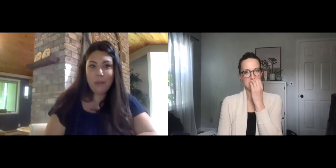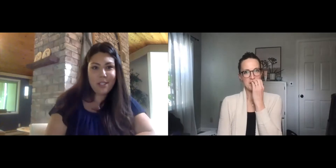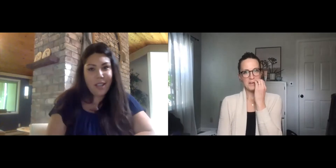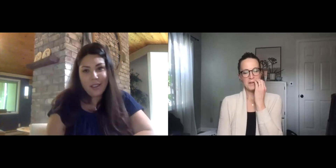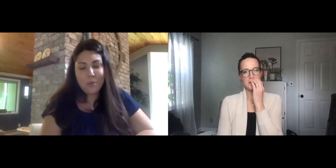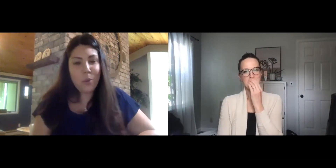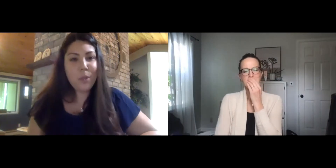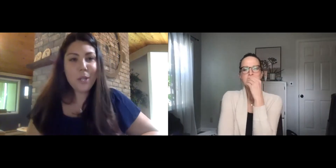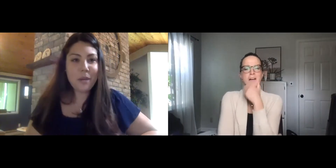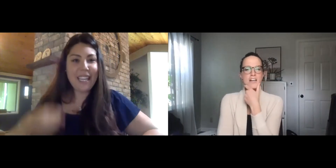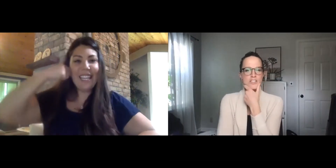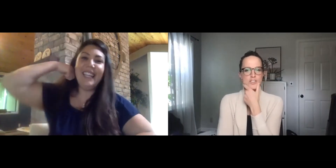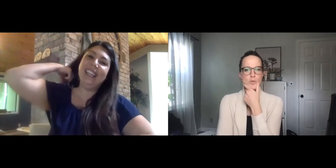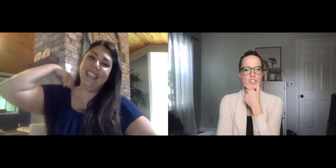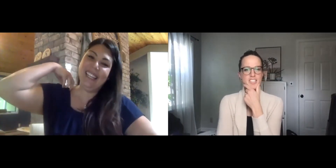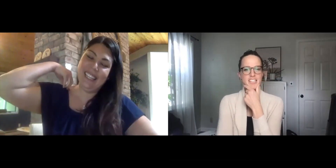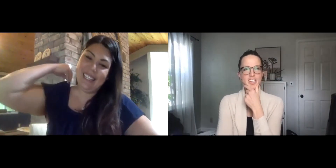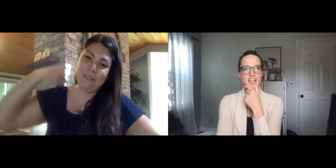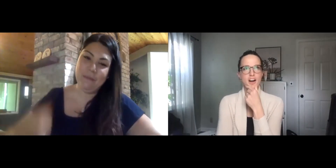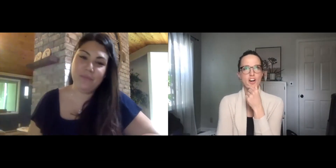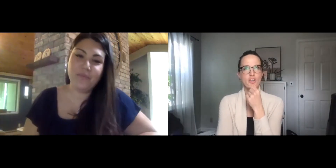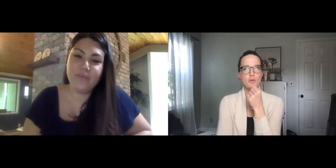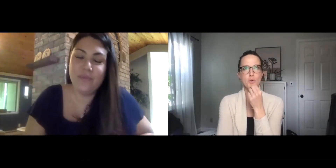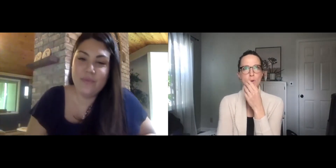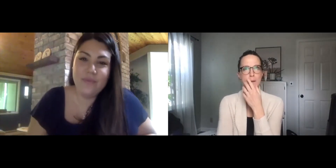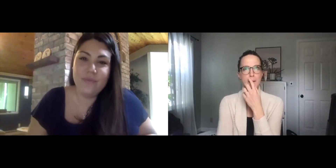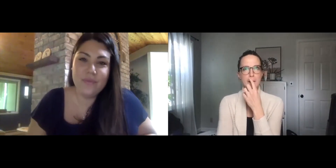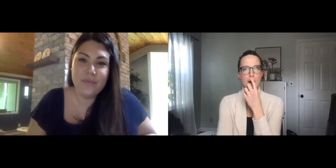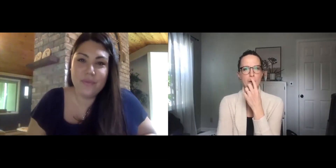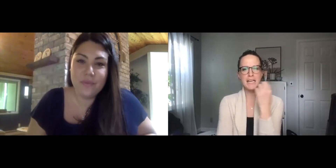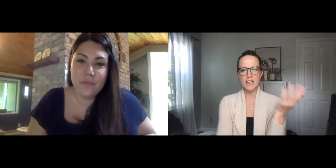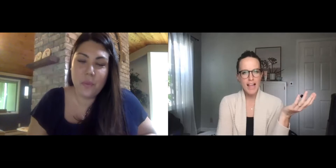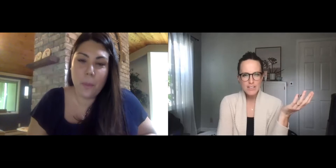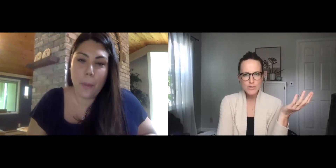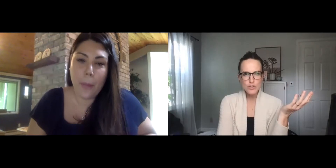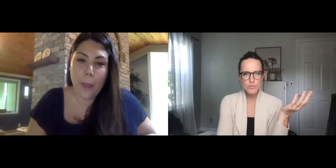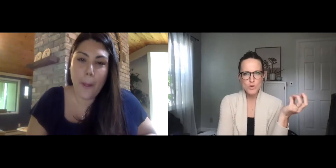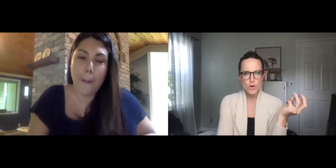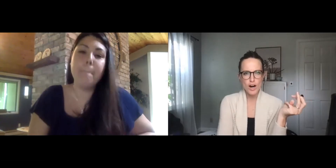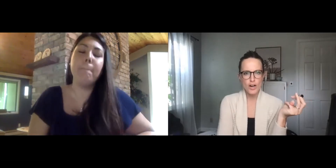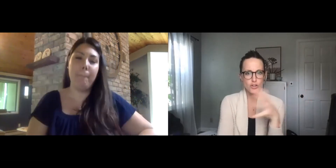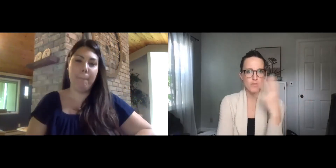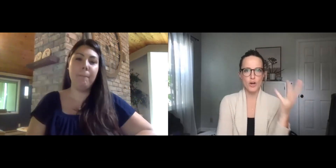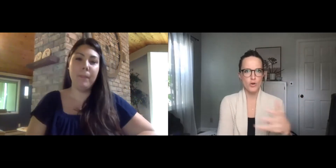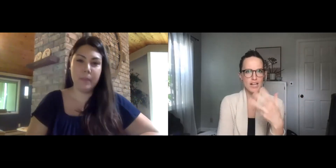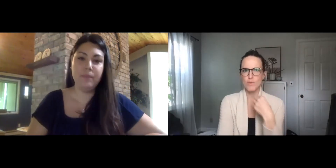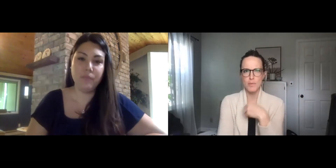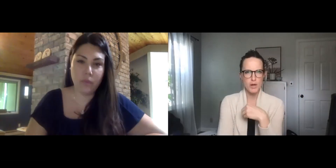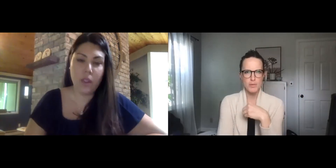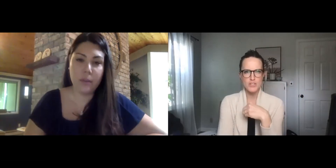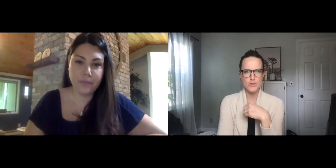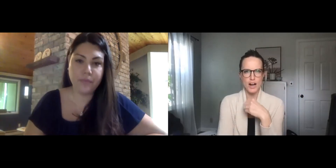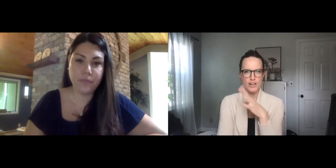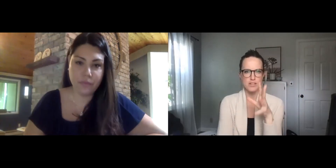pretty much what we do. So when you're teaching, are you going into classrooms, or do you have your own classroom that